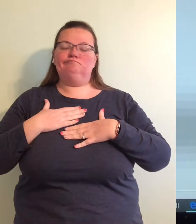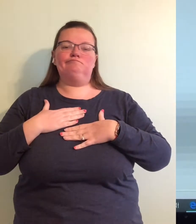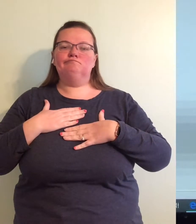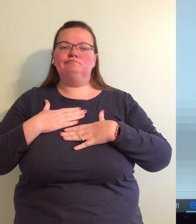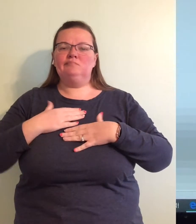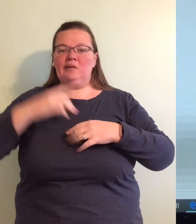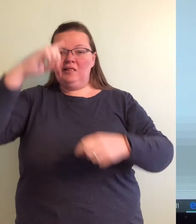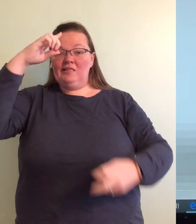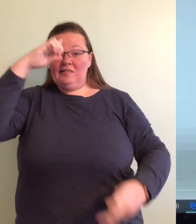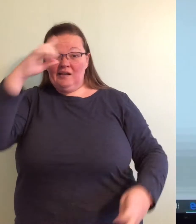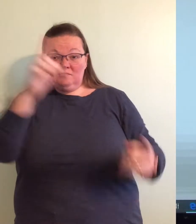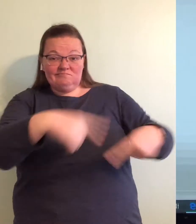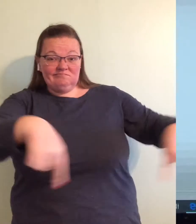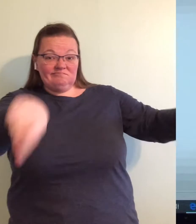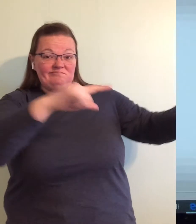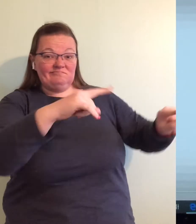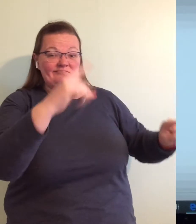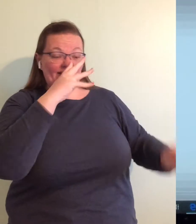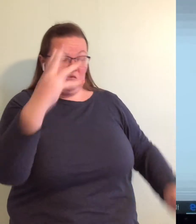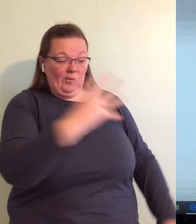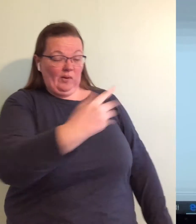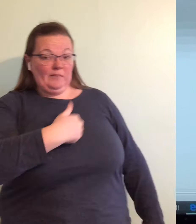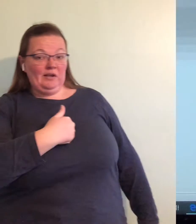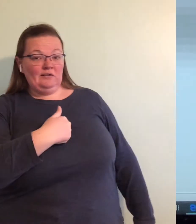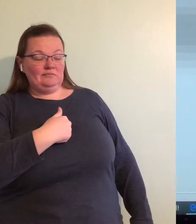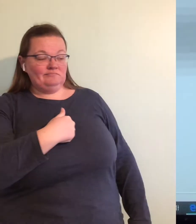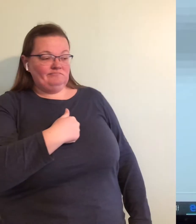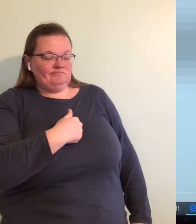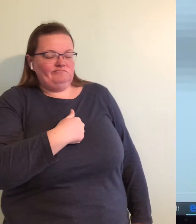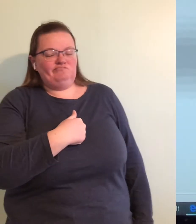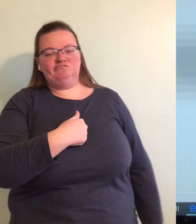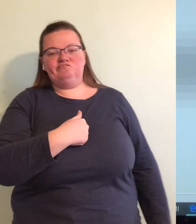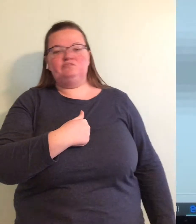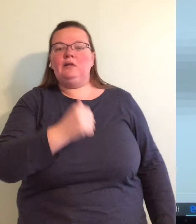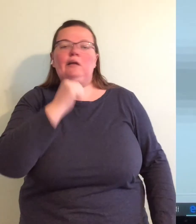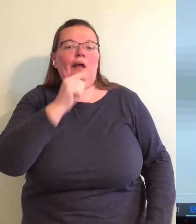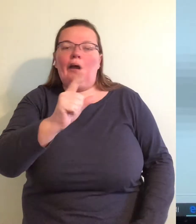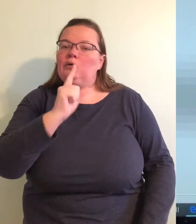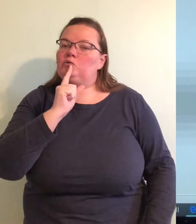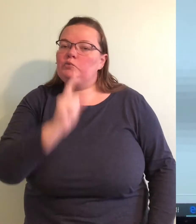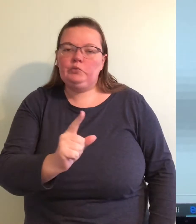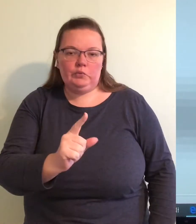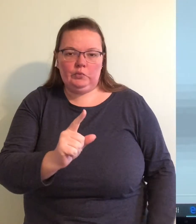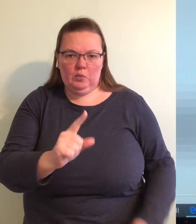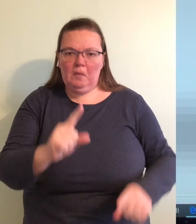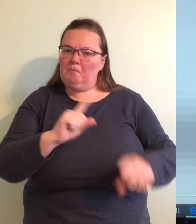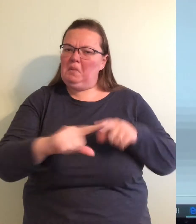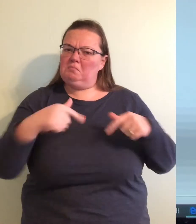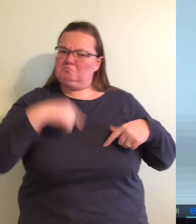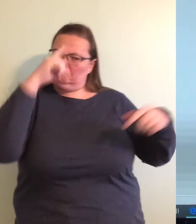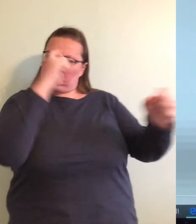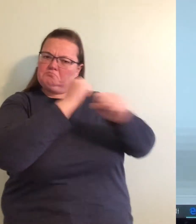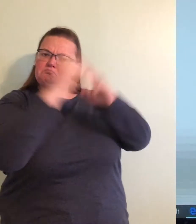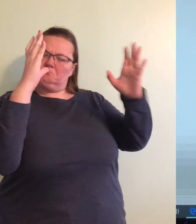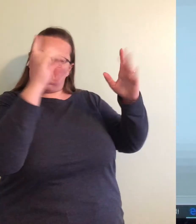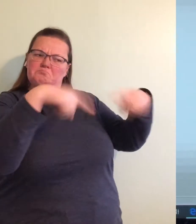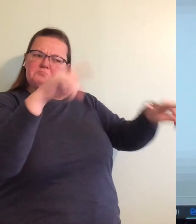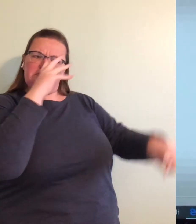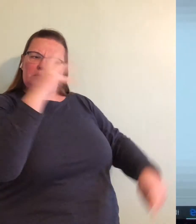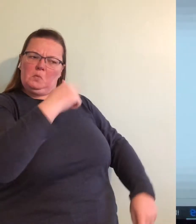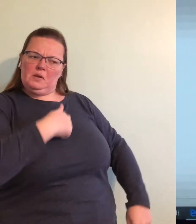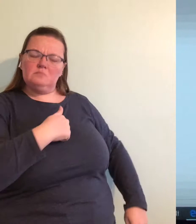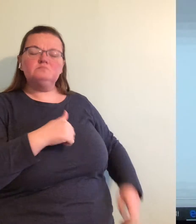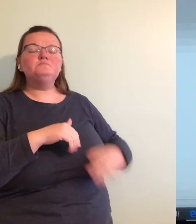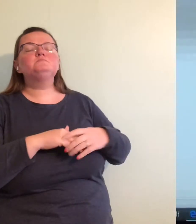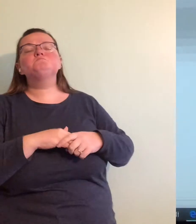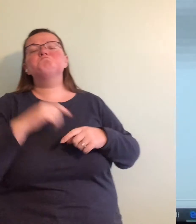were taking no notice of him and trying to give him the cold shoulder. But they weren't. But he imagined it. And then he had